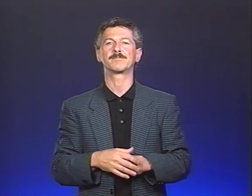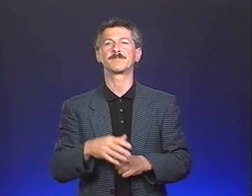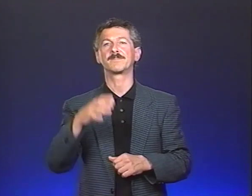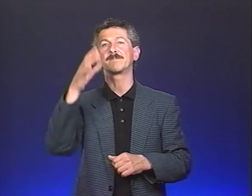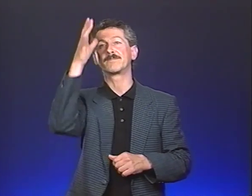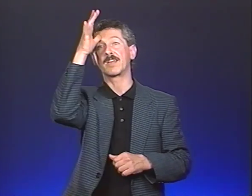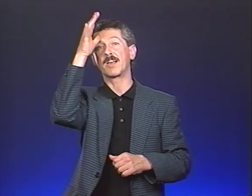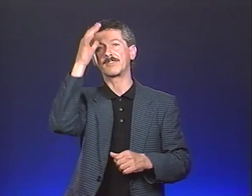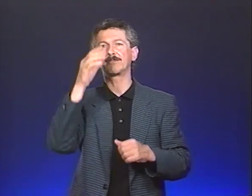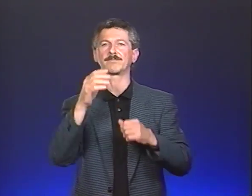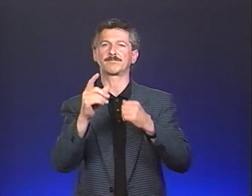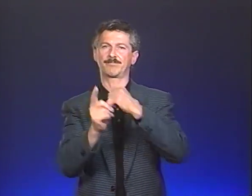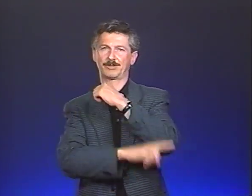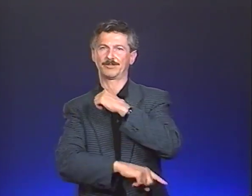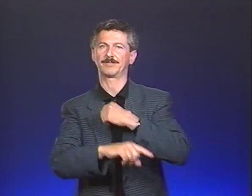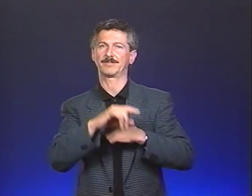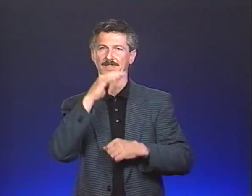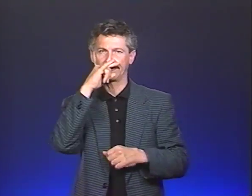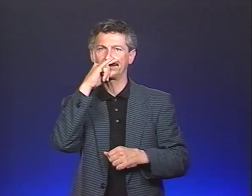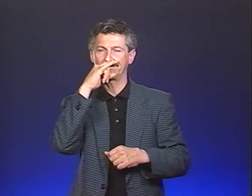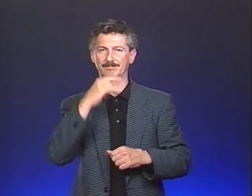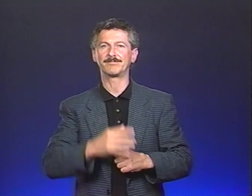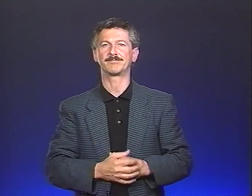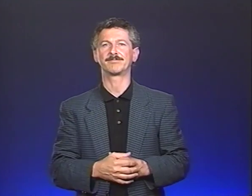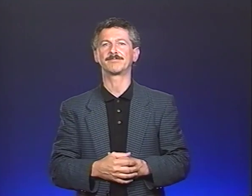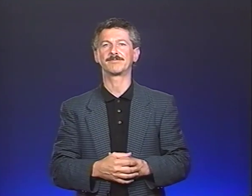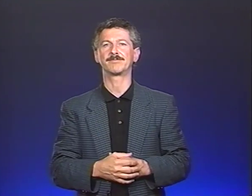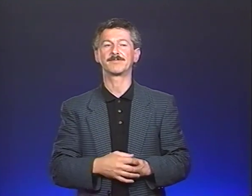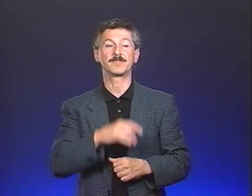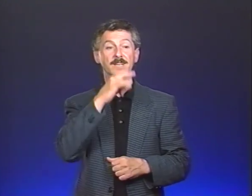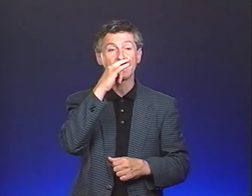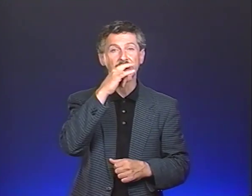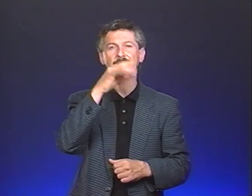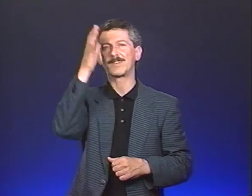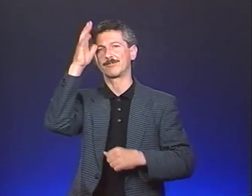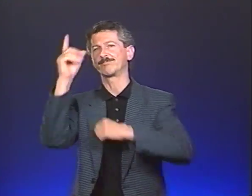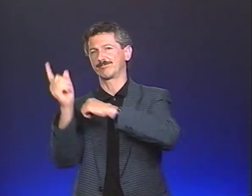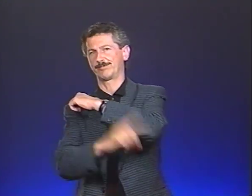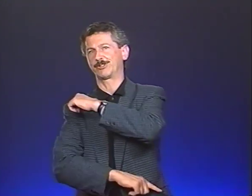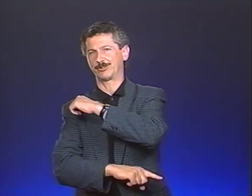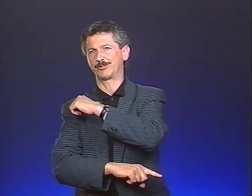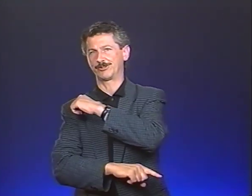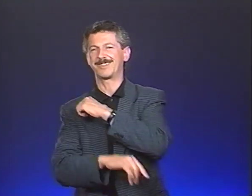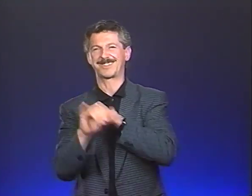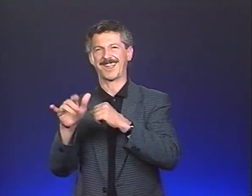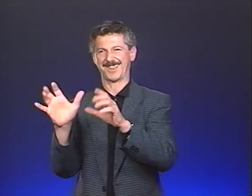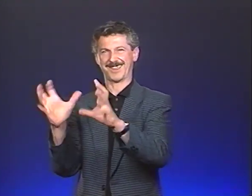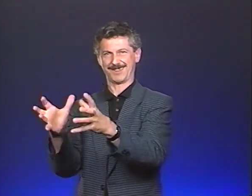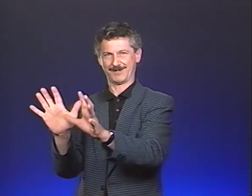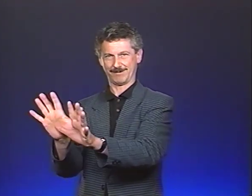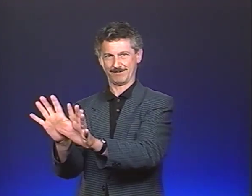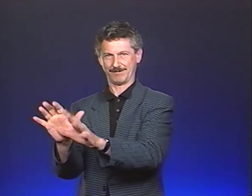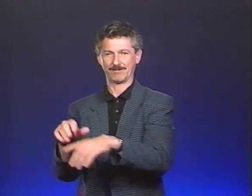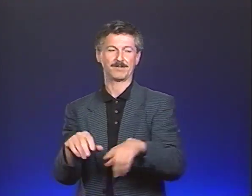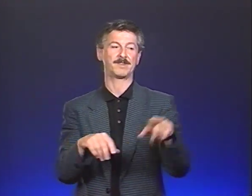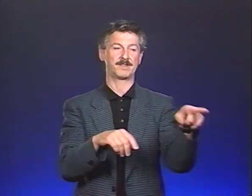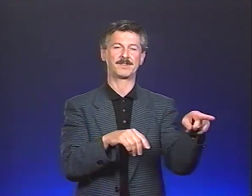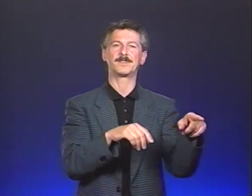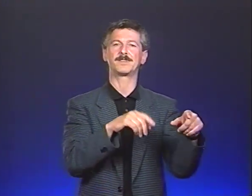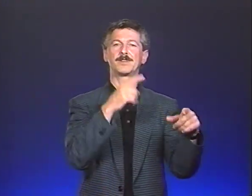or in these sentences, which might be translated by the father punishes the child, we can see the sentence father punish child or